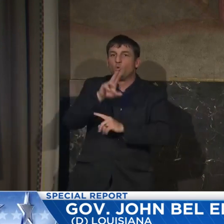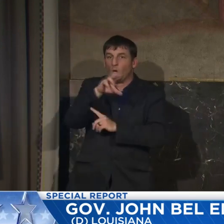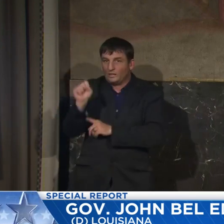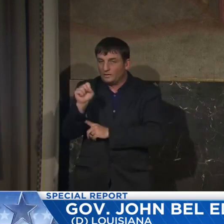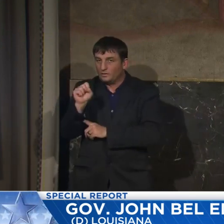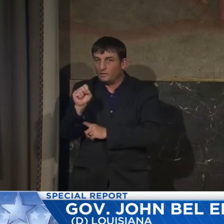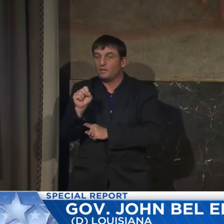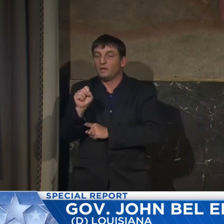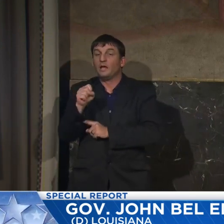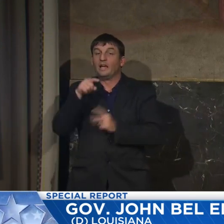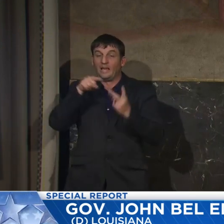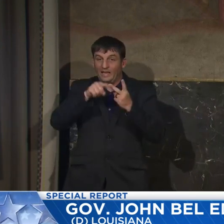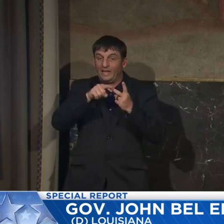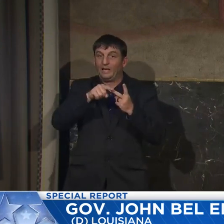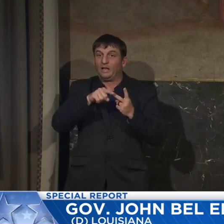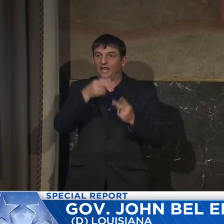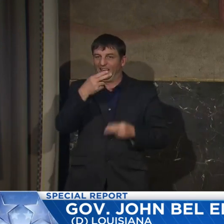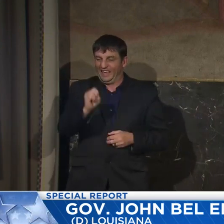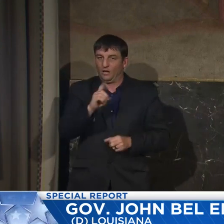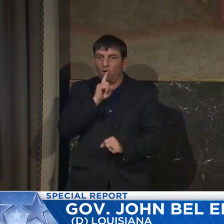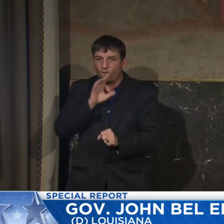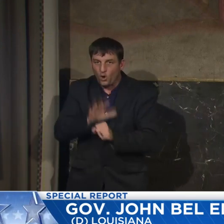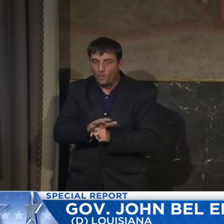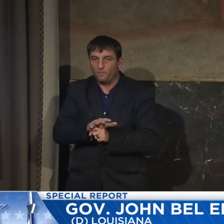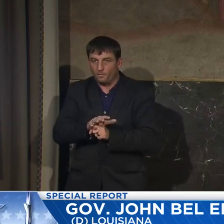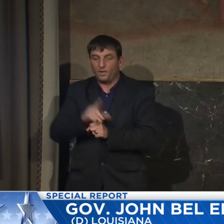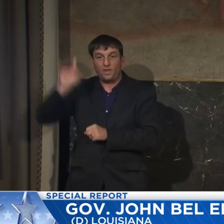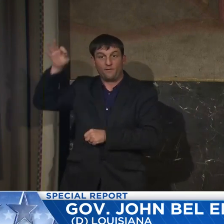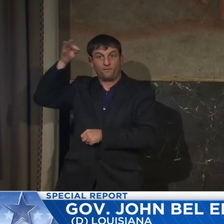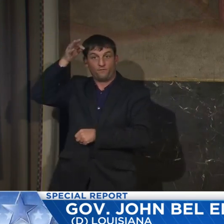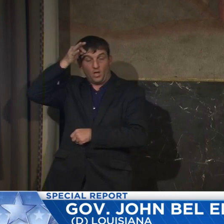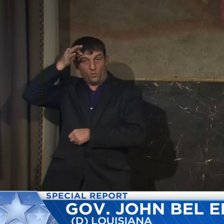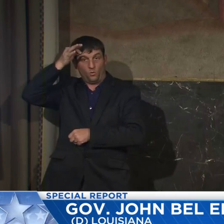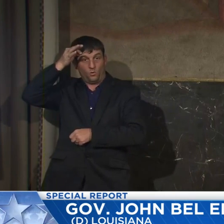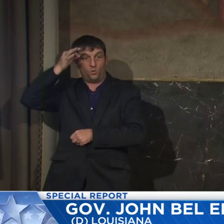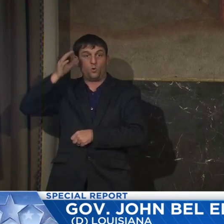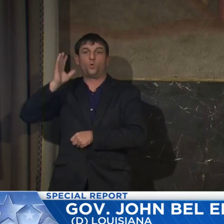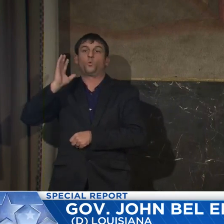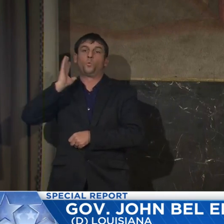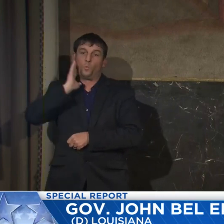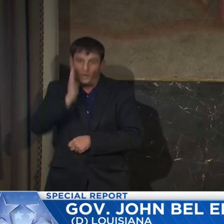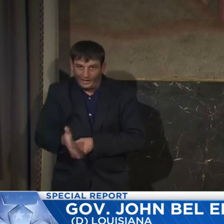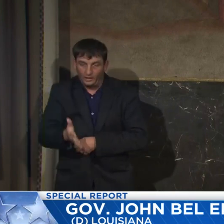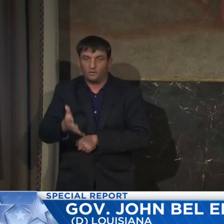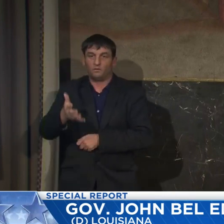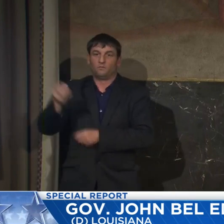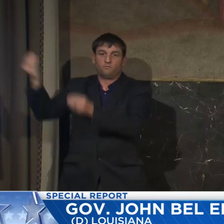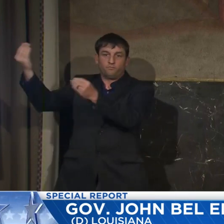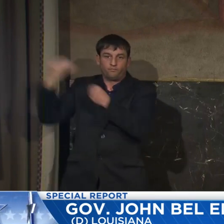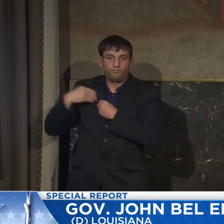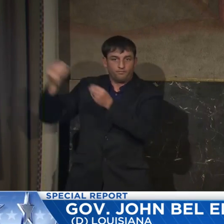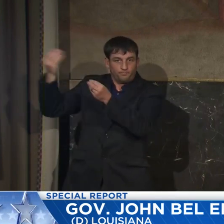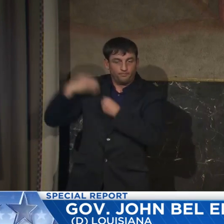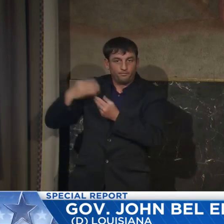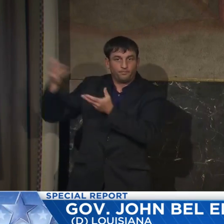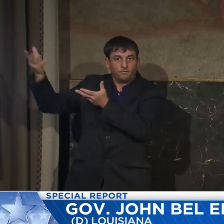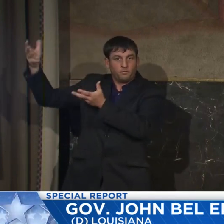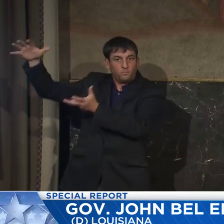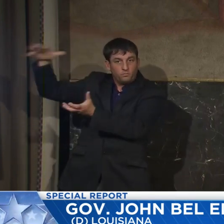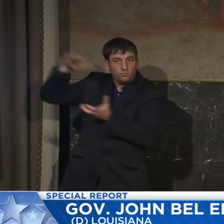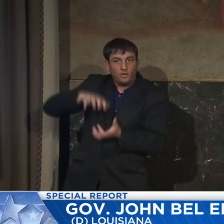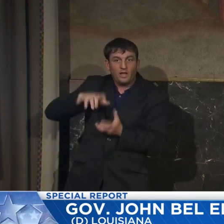reaffirmed the absolute commitment that the federal government has to resource our testing plan to get